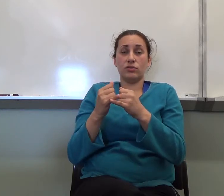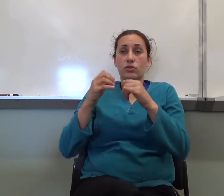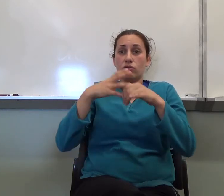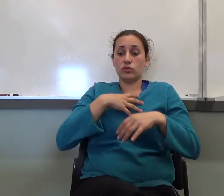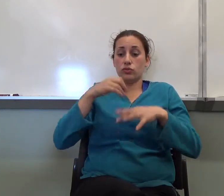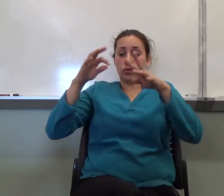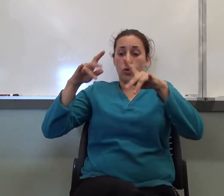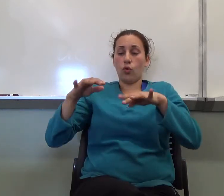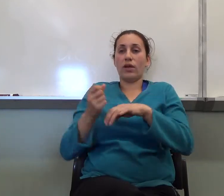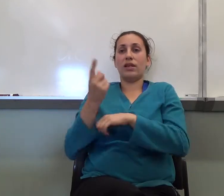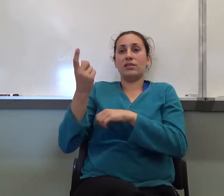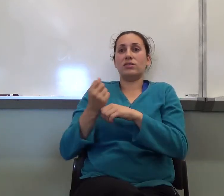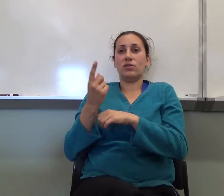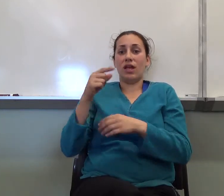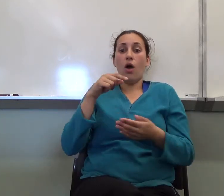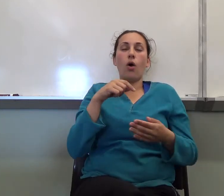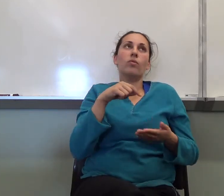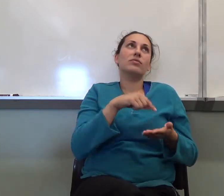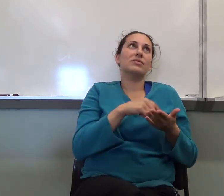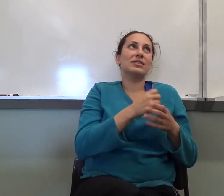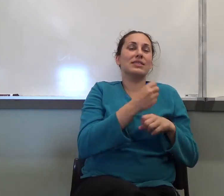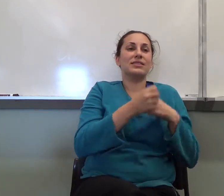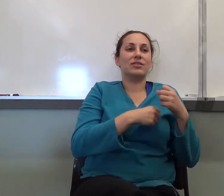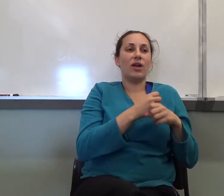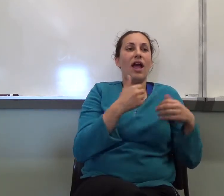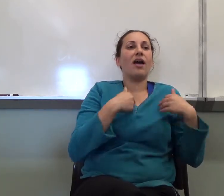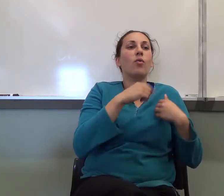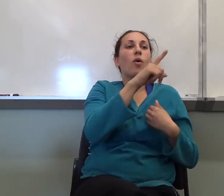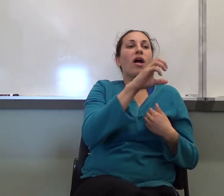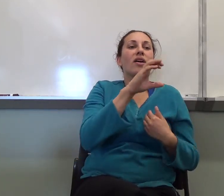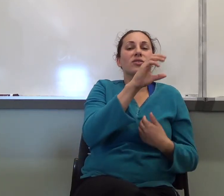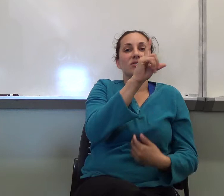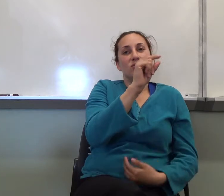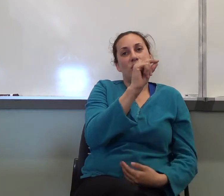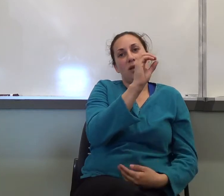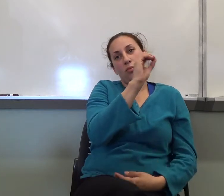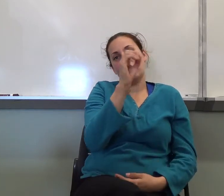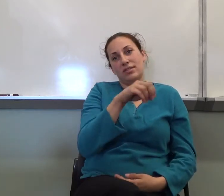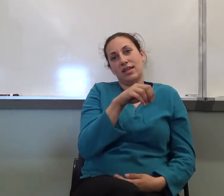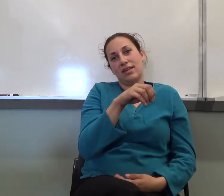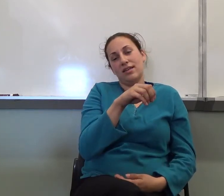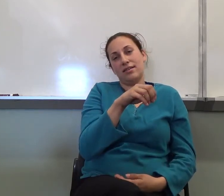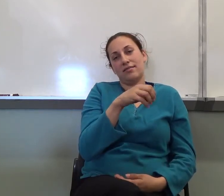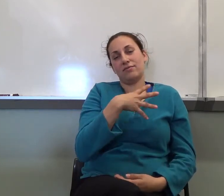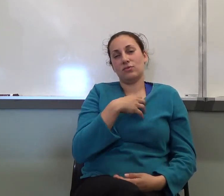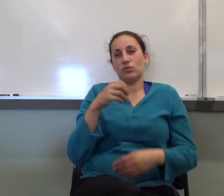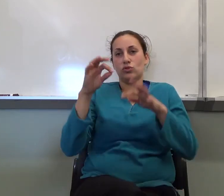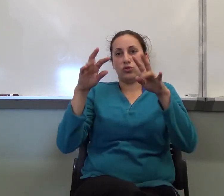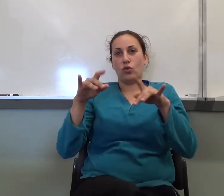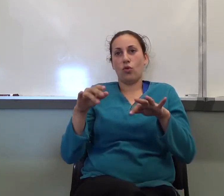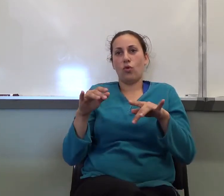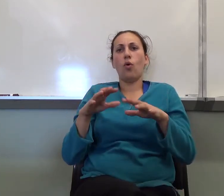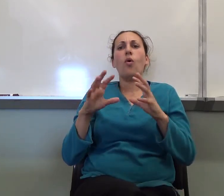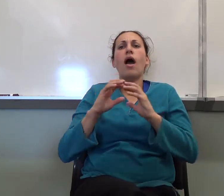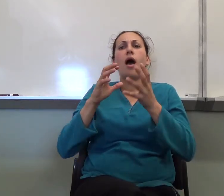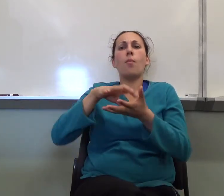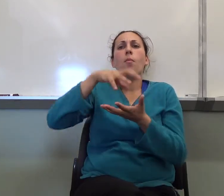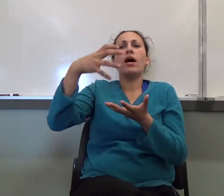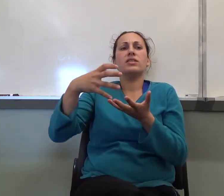had 120% of normal annual snowfall. How much snow did Buffalo get this year? What's the amount of snow that